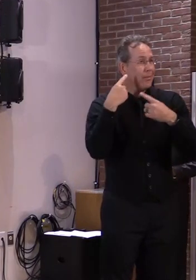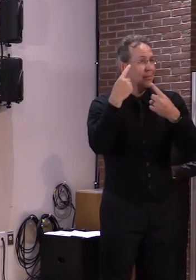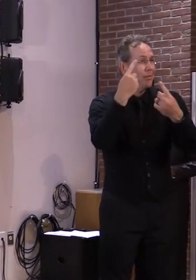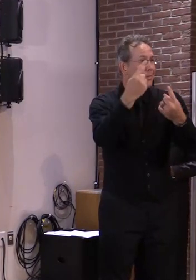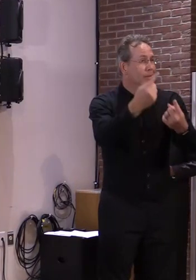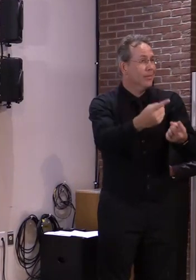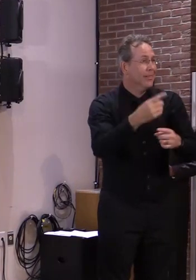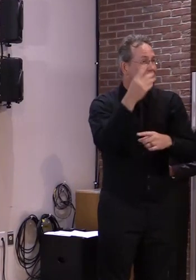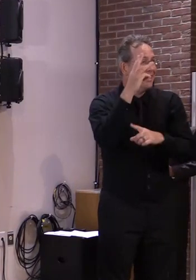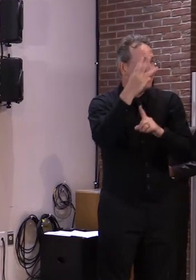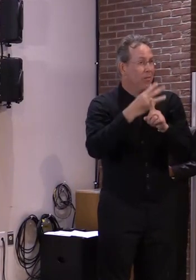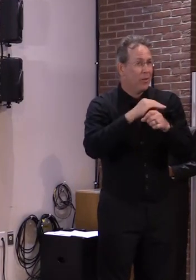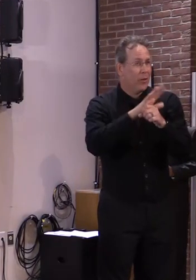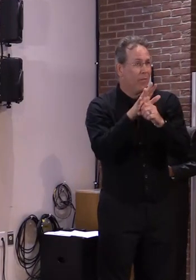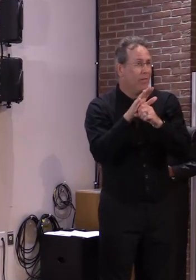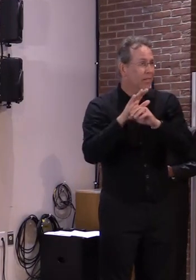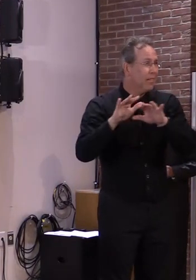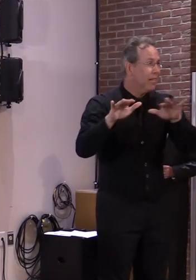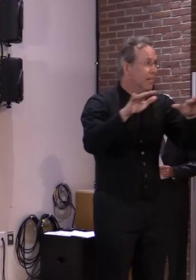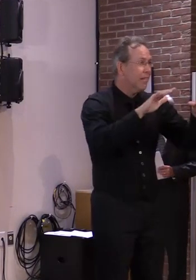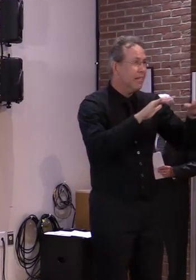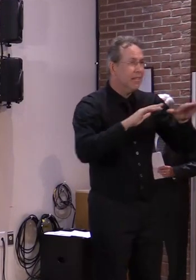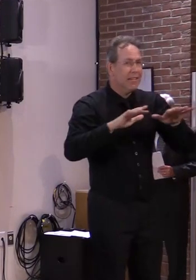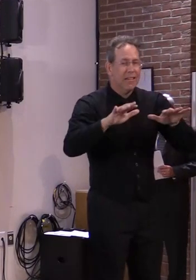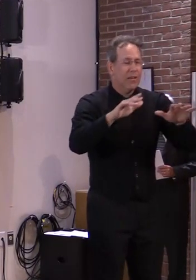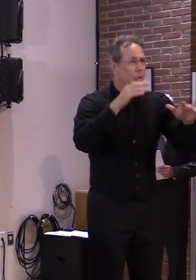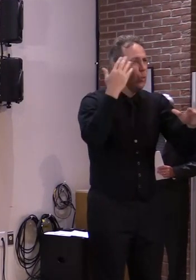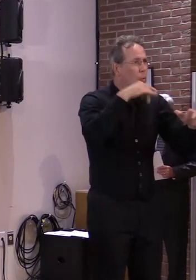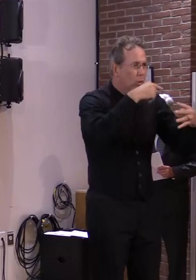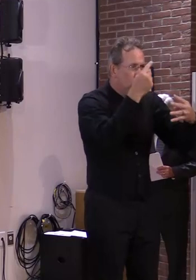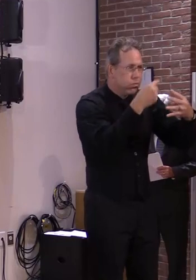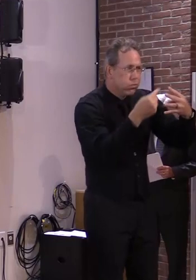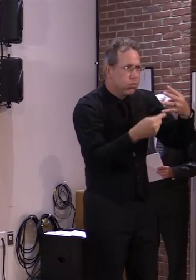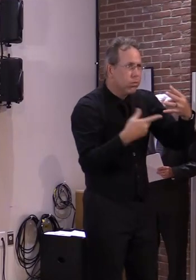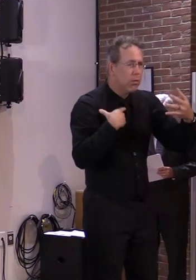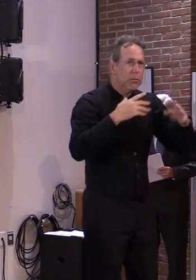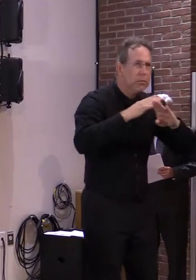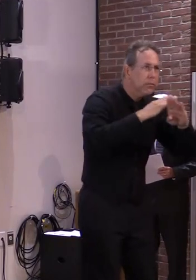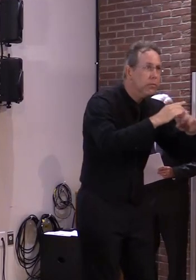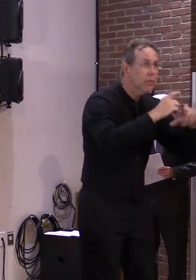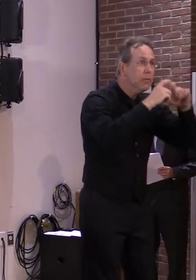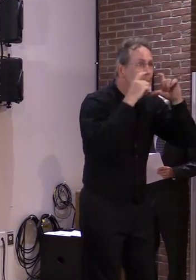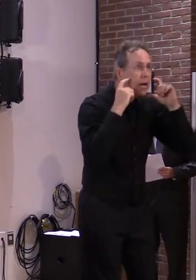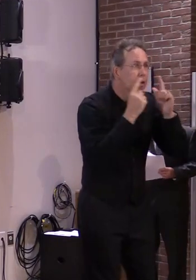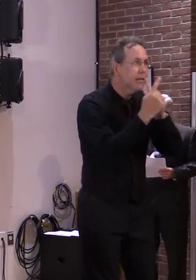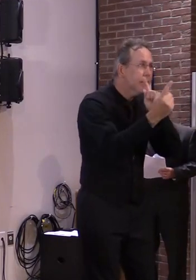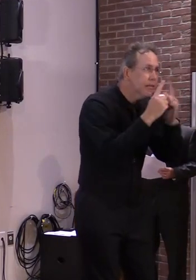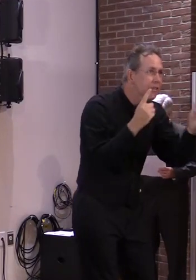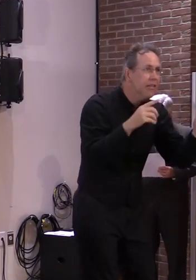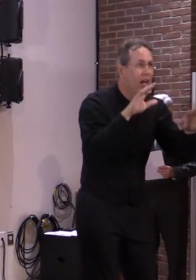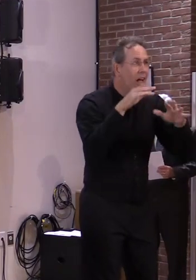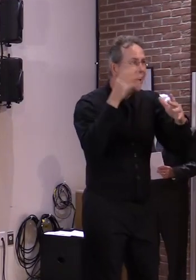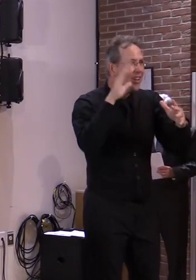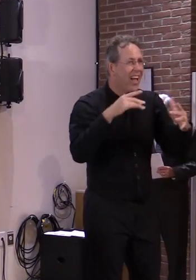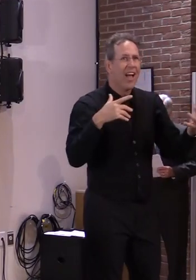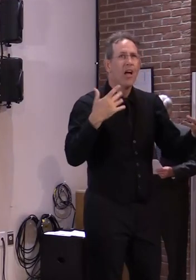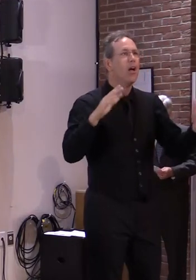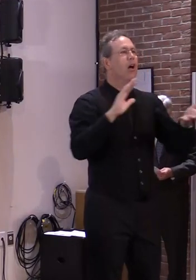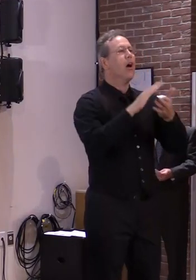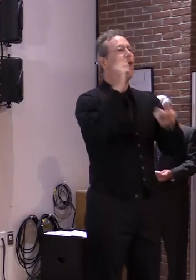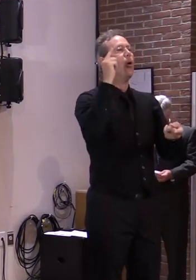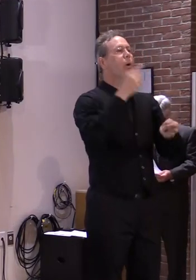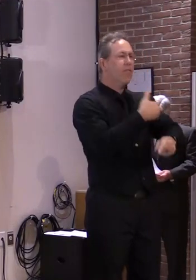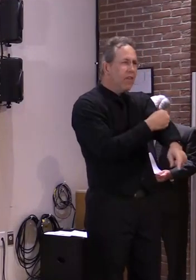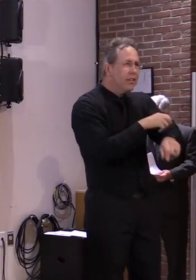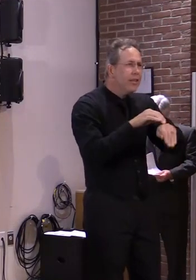crisis and all that came with it, this 4th of July weekend, vaccinated Vermonters can feel safe celebrating